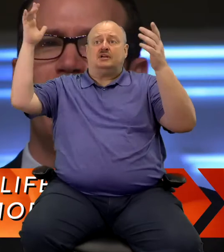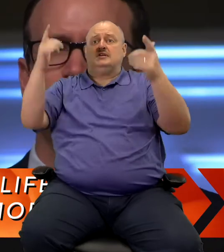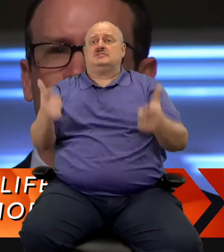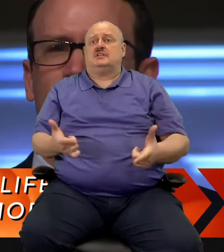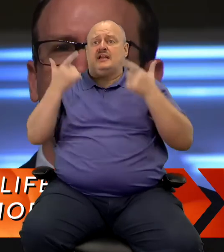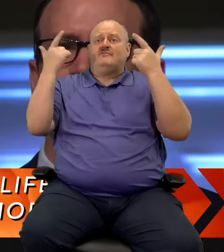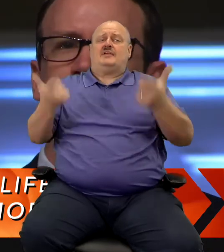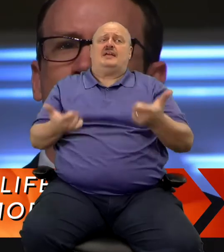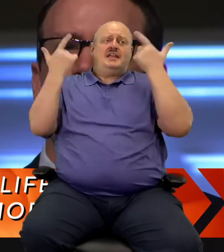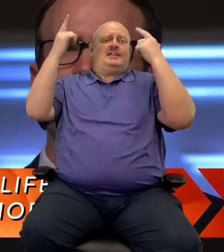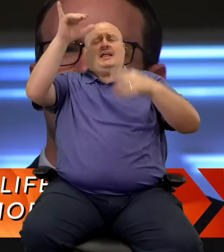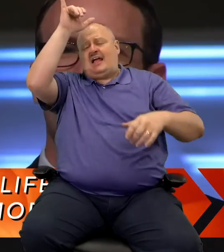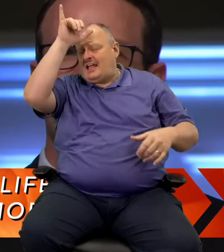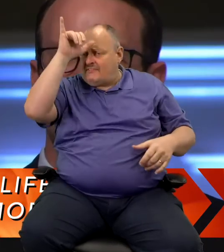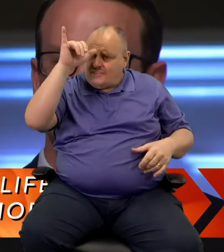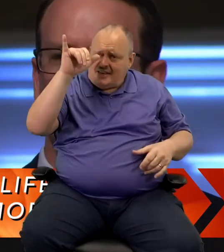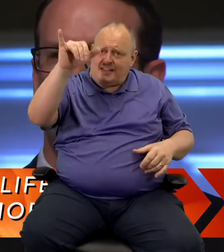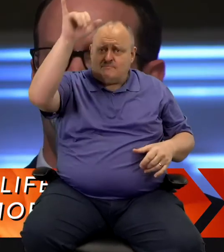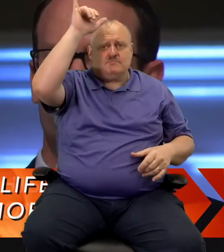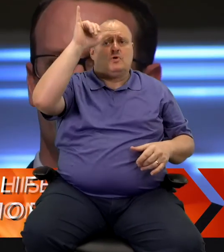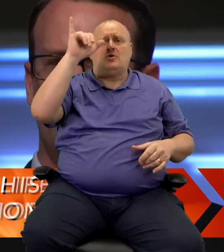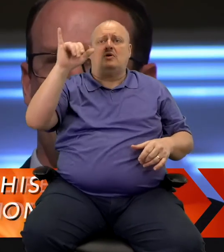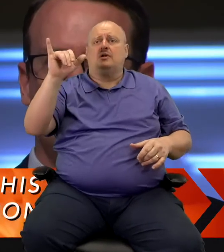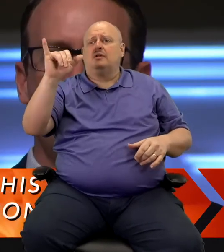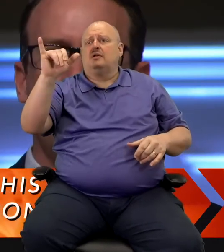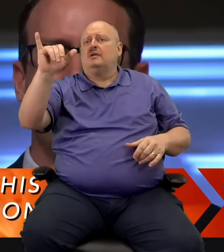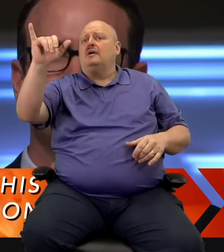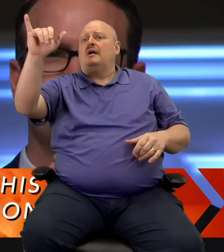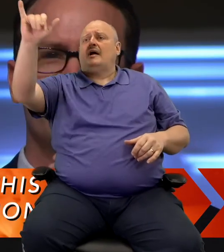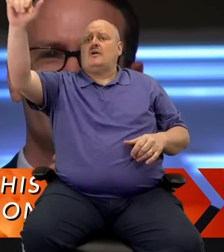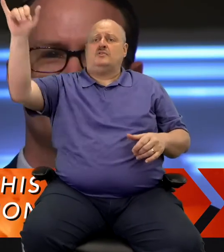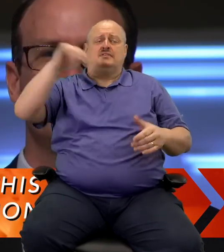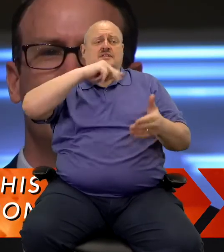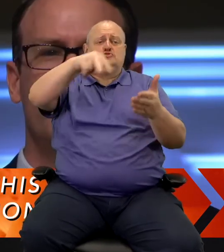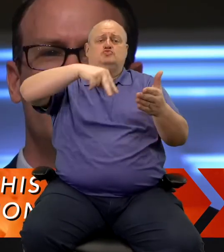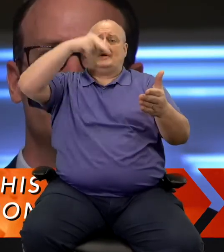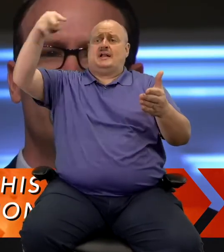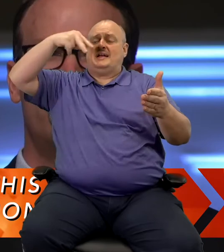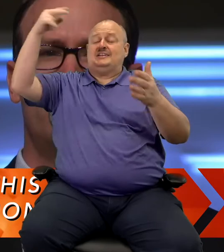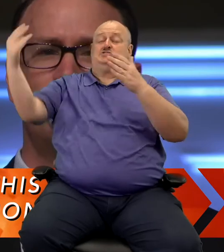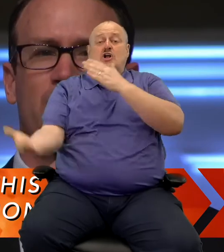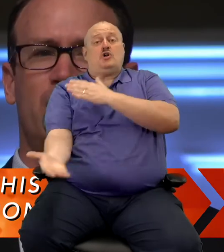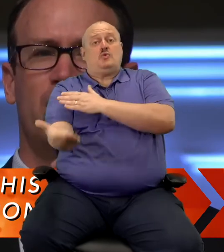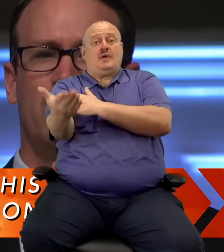Glorious life and life immortal on this